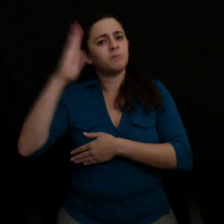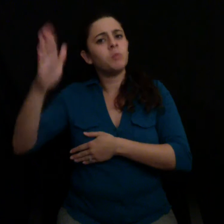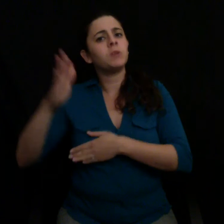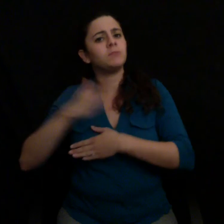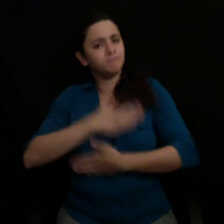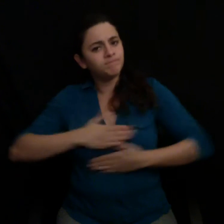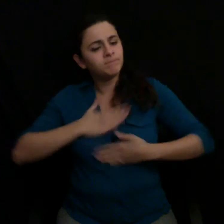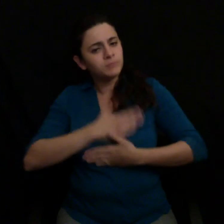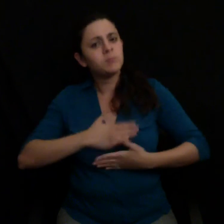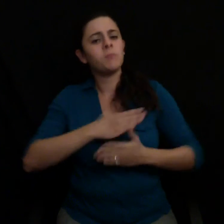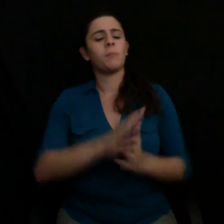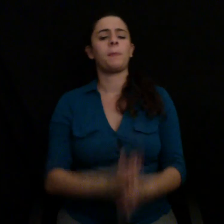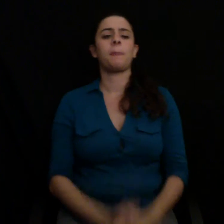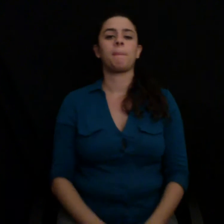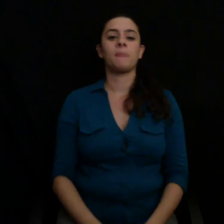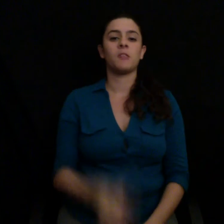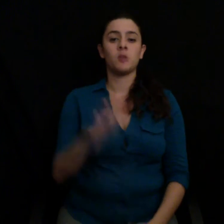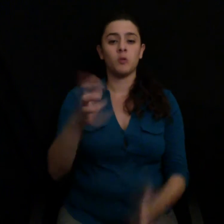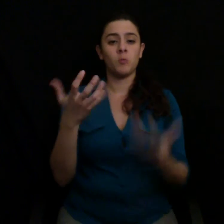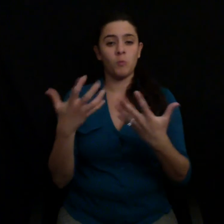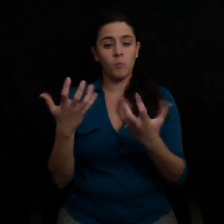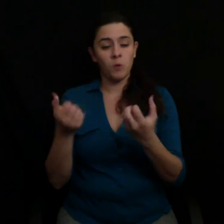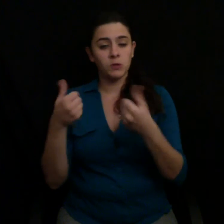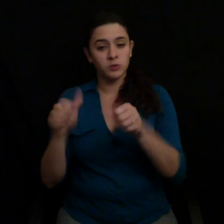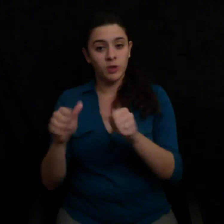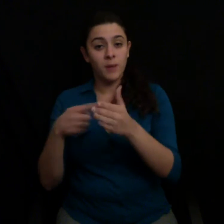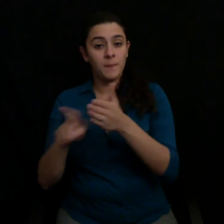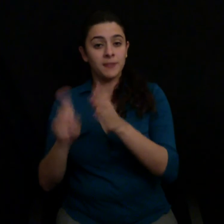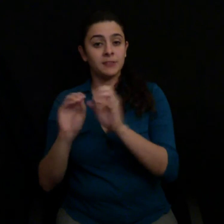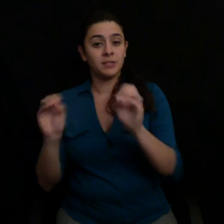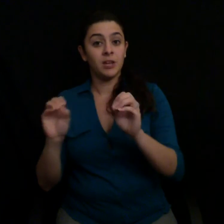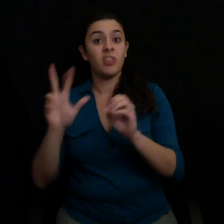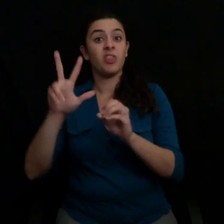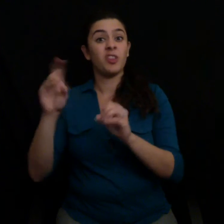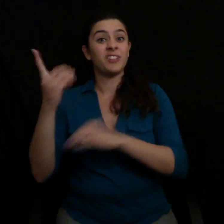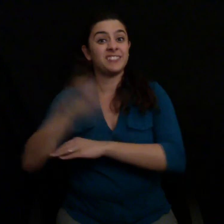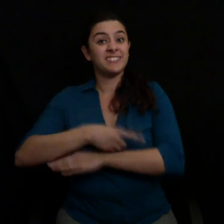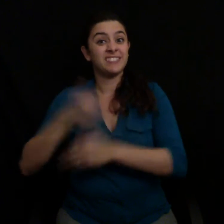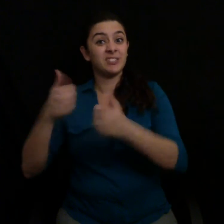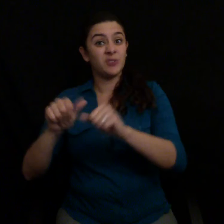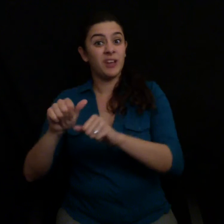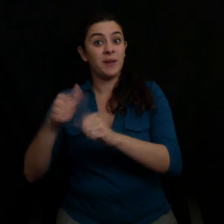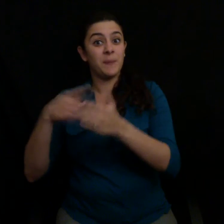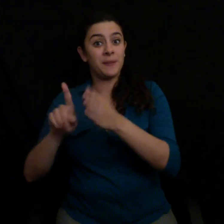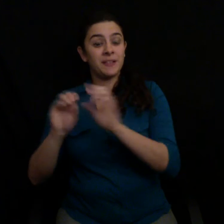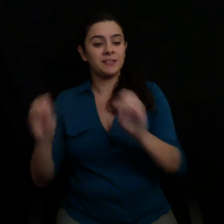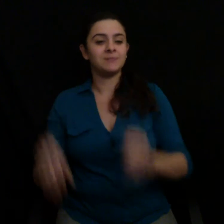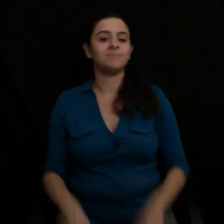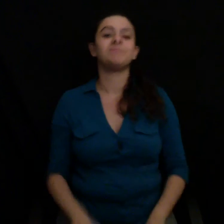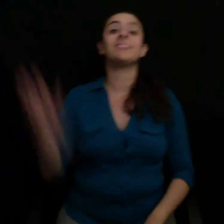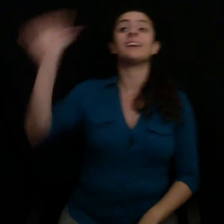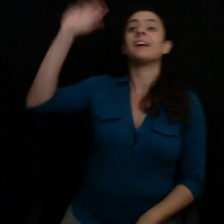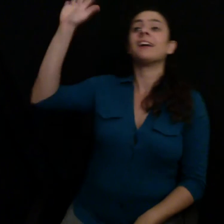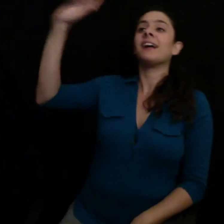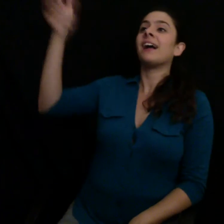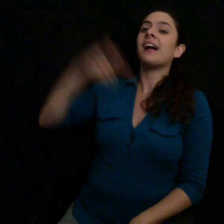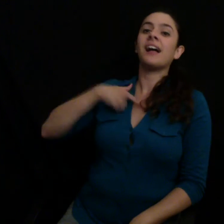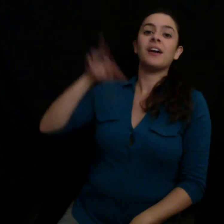audible.com/UPVOTED. You'll get your free audiobook and a 30-day free trial. Hi, I'm Rin, and I was on the Vagabond episode of Upvoted, and I'm back